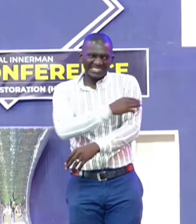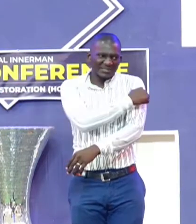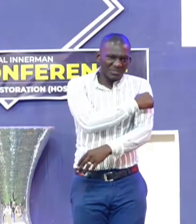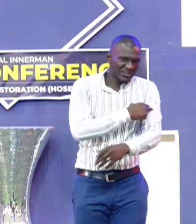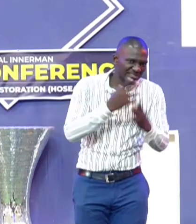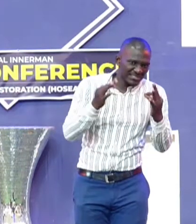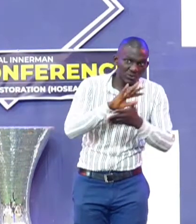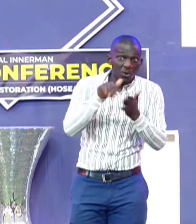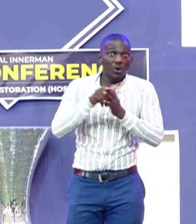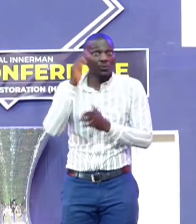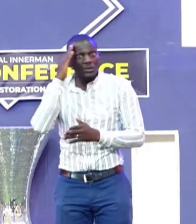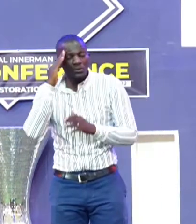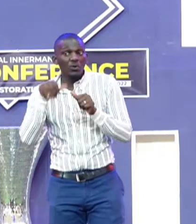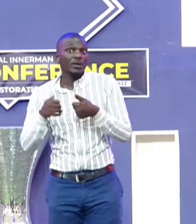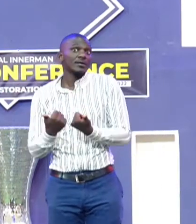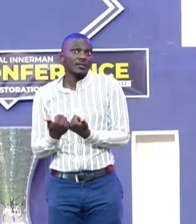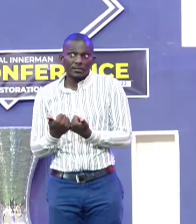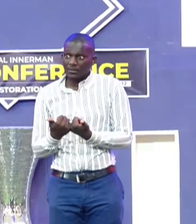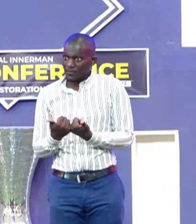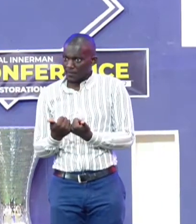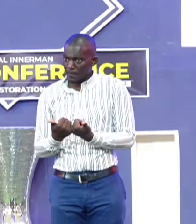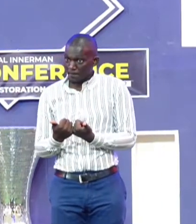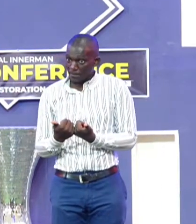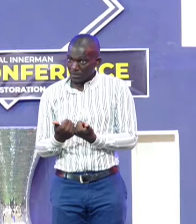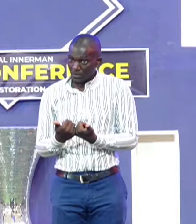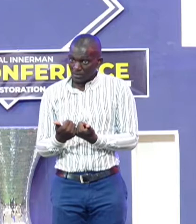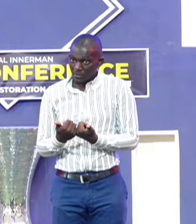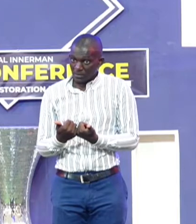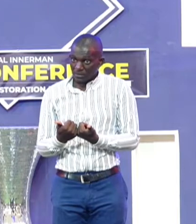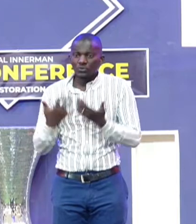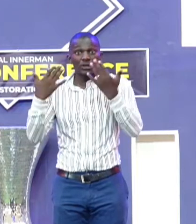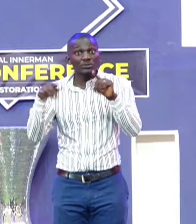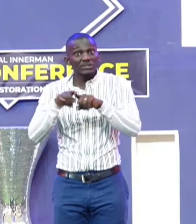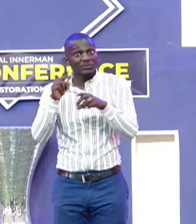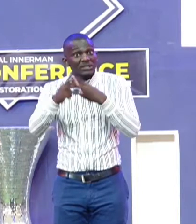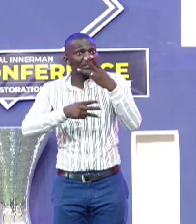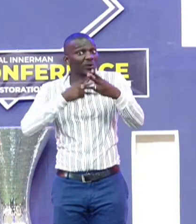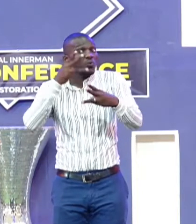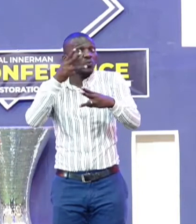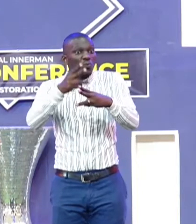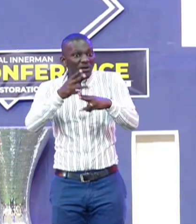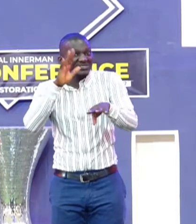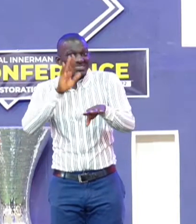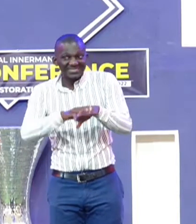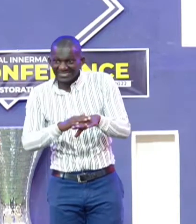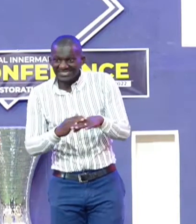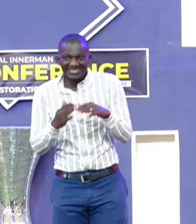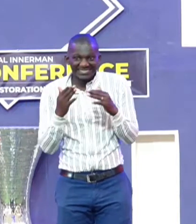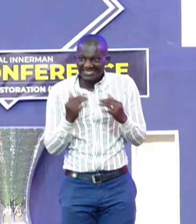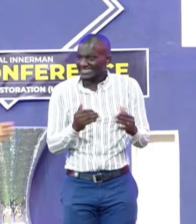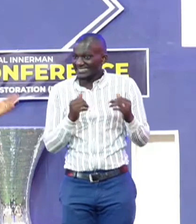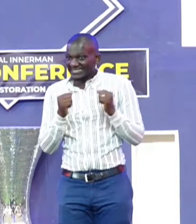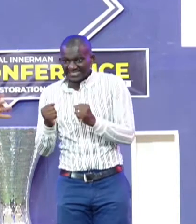And we know all the works and the fruits of Ishmael. Maybe even the world is on